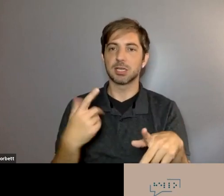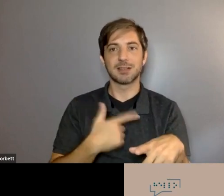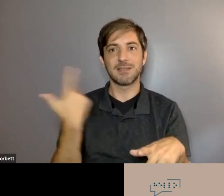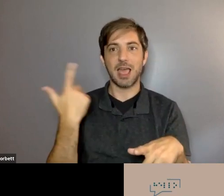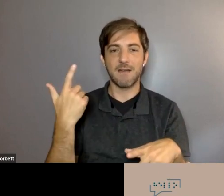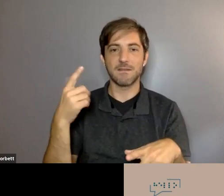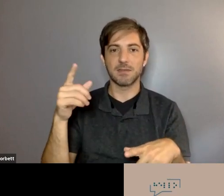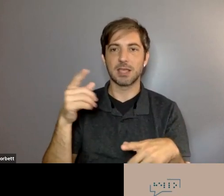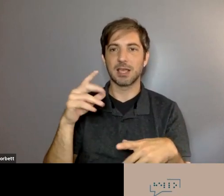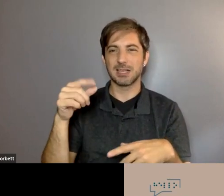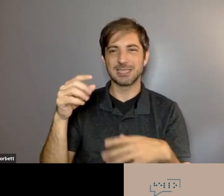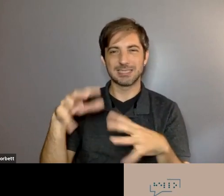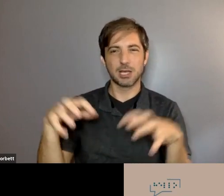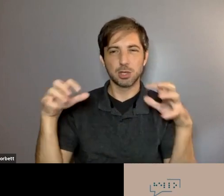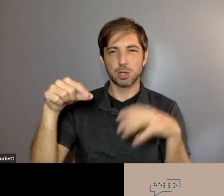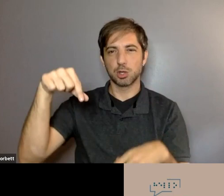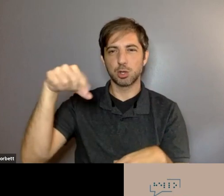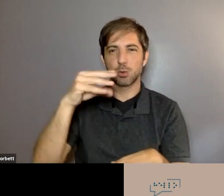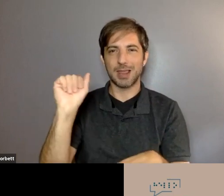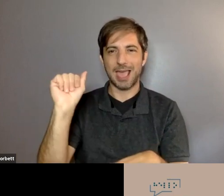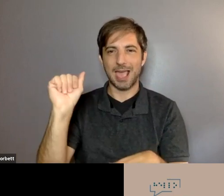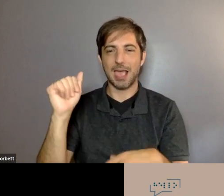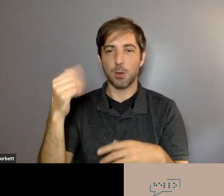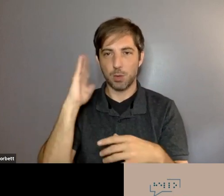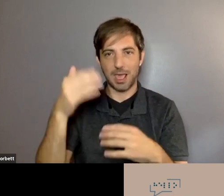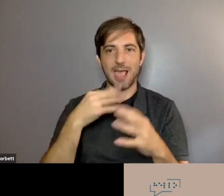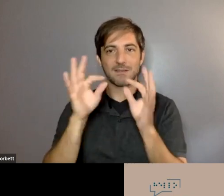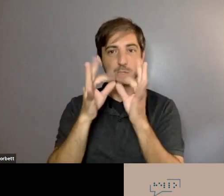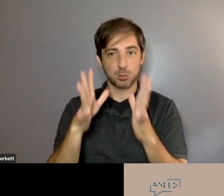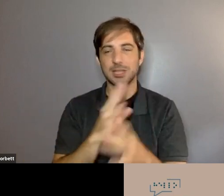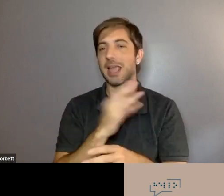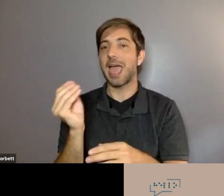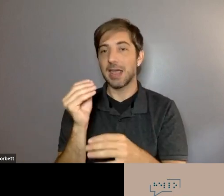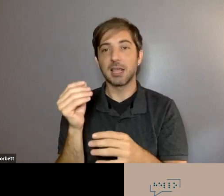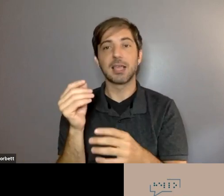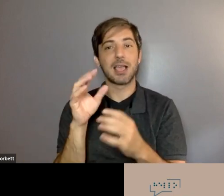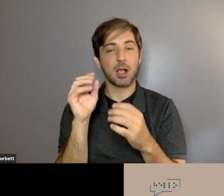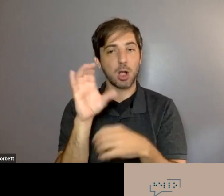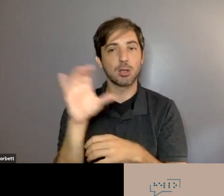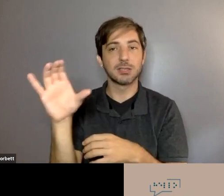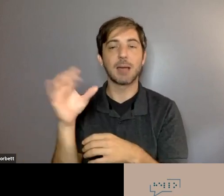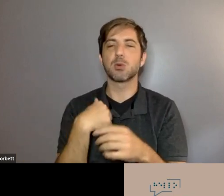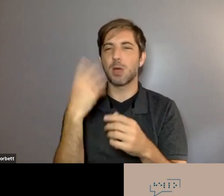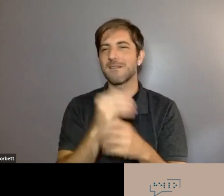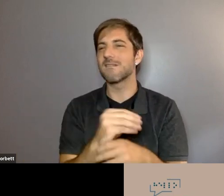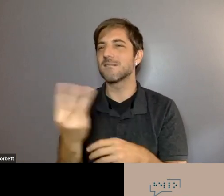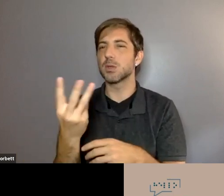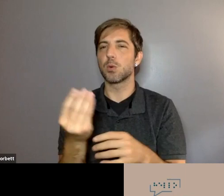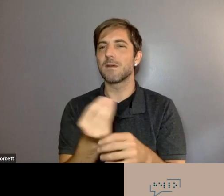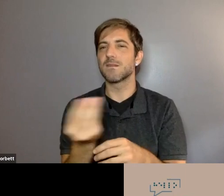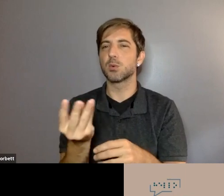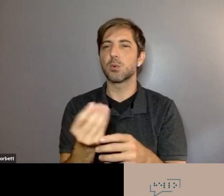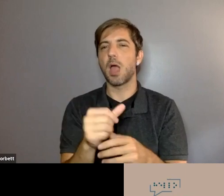at 11 Eastern, that will have ASL interpretation and captions. But there are also, we will also have a few others, another